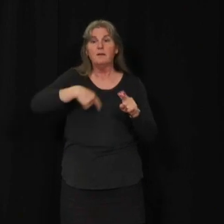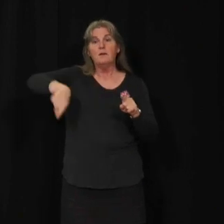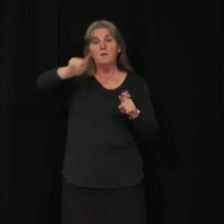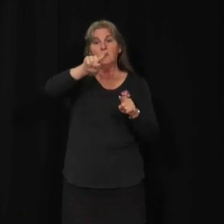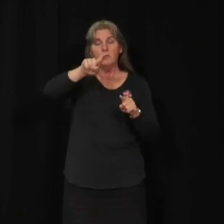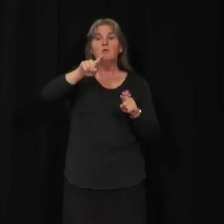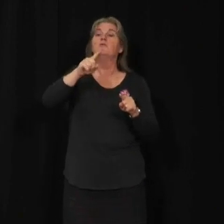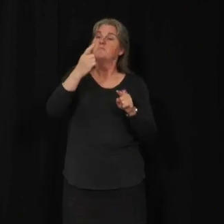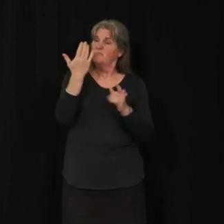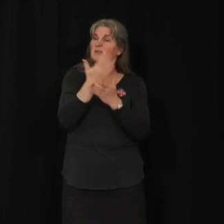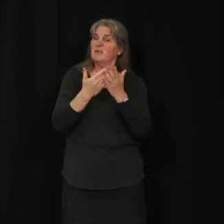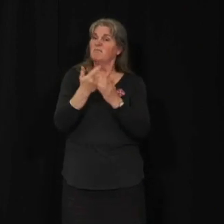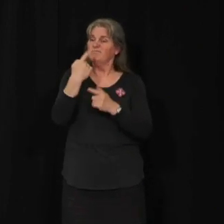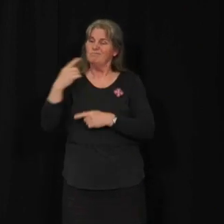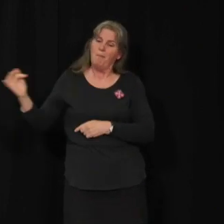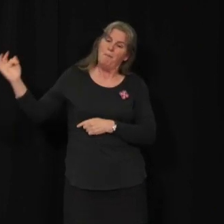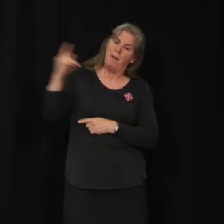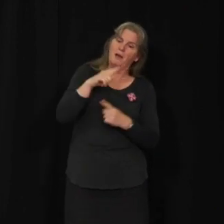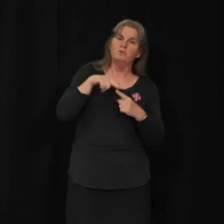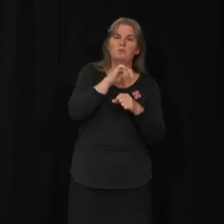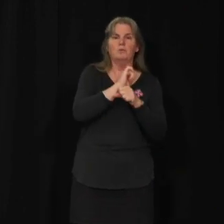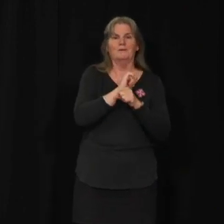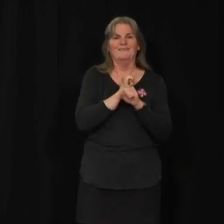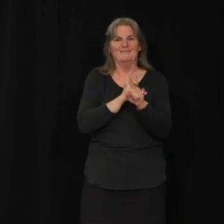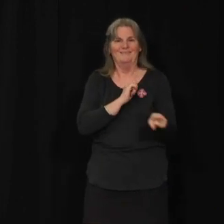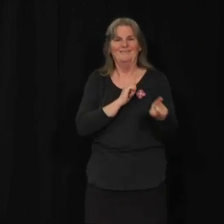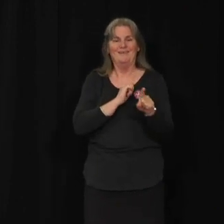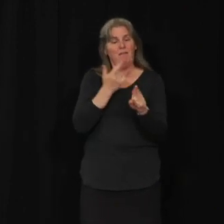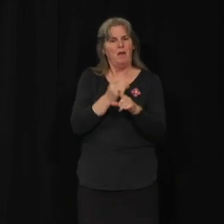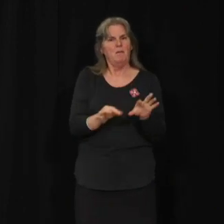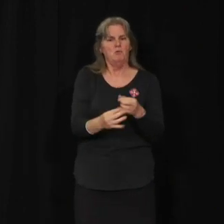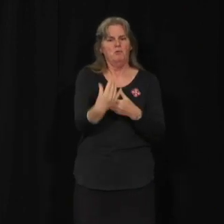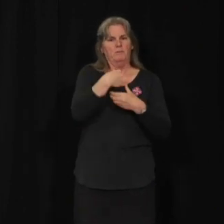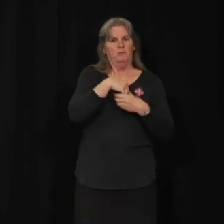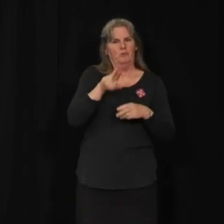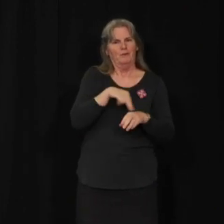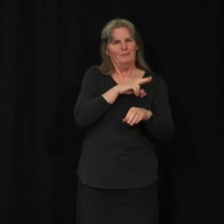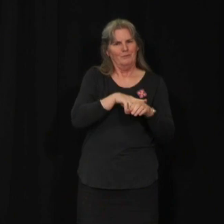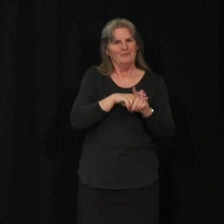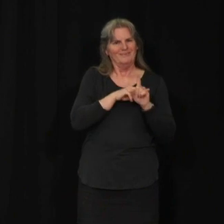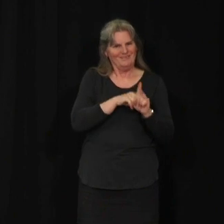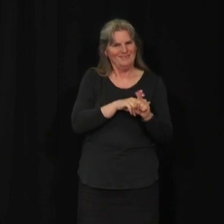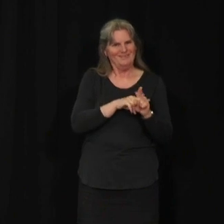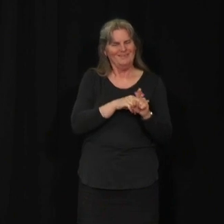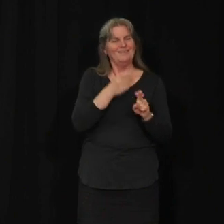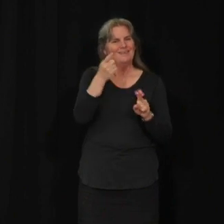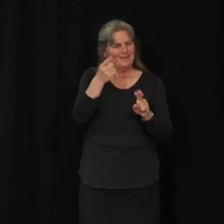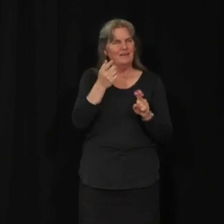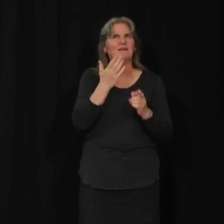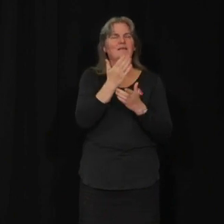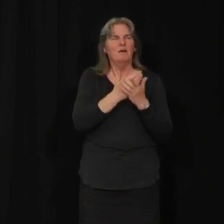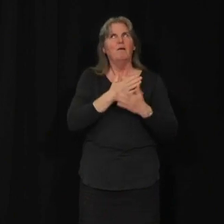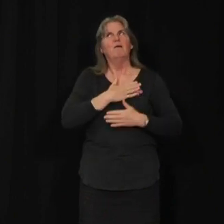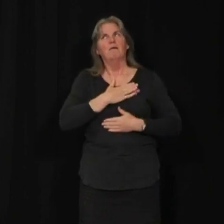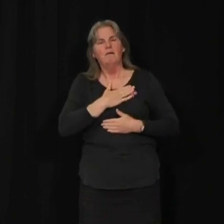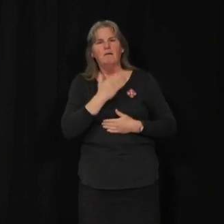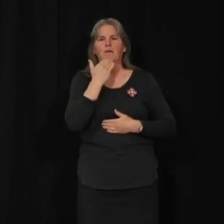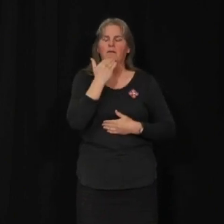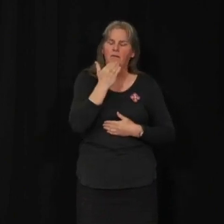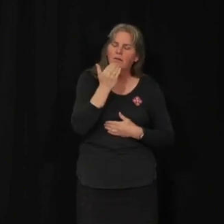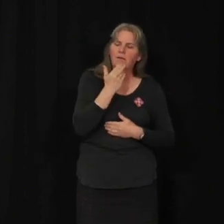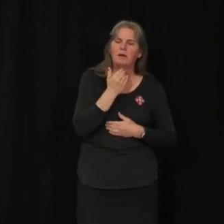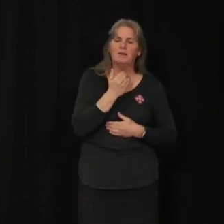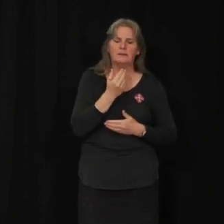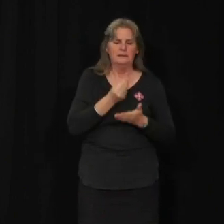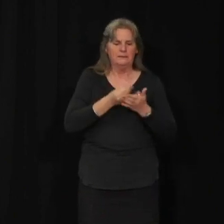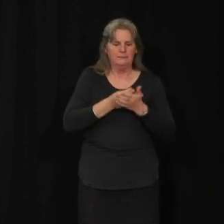return to work. This is an important part of reopening plan and is coming as a relief to many who have lost income